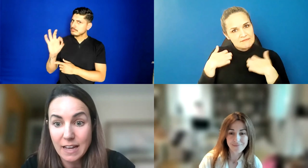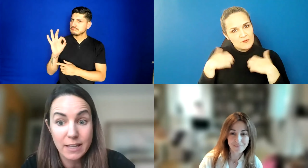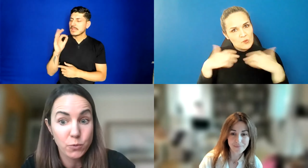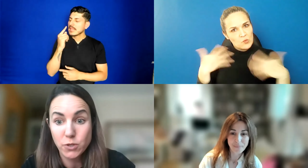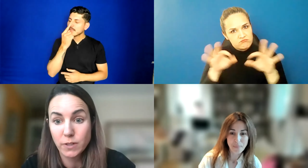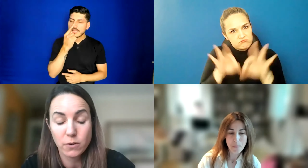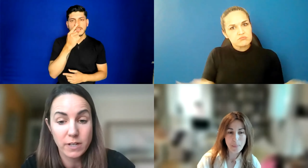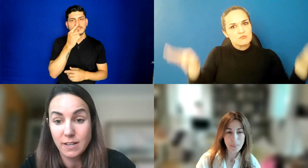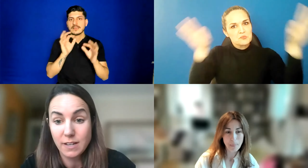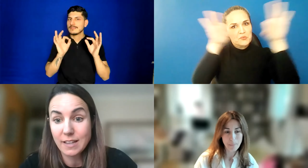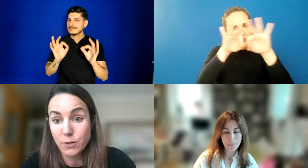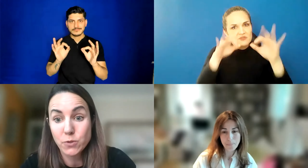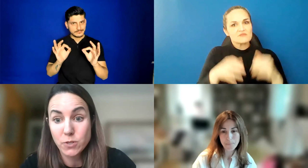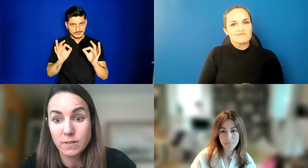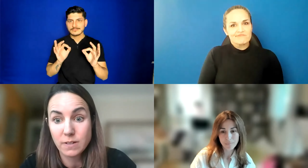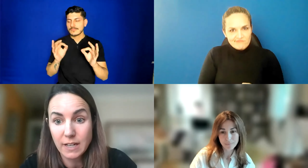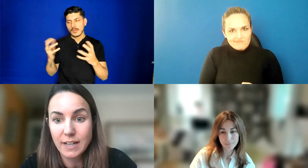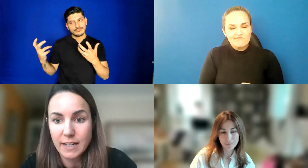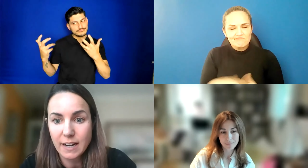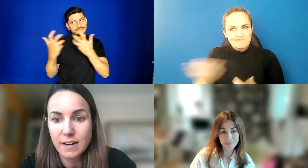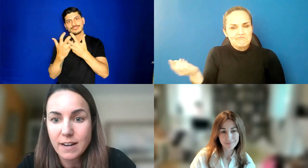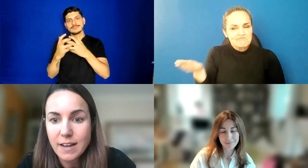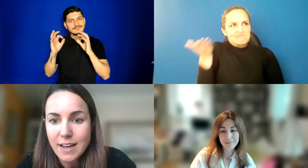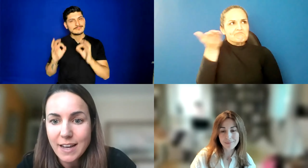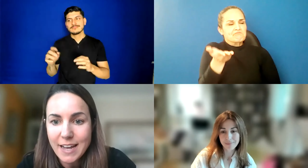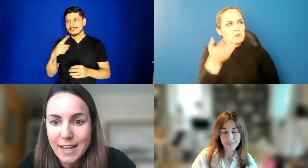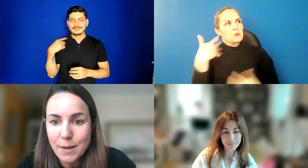very pertinent to this conversation today.